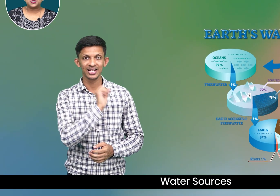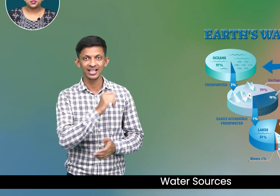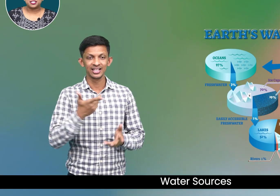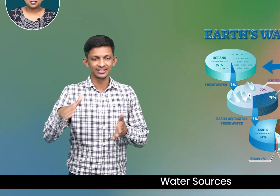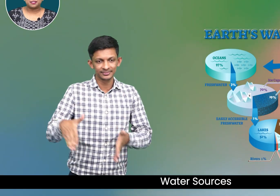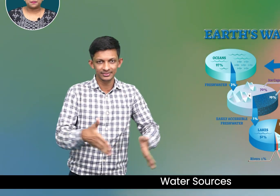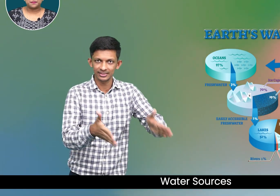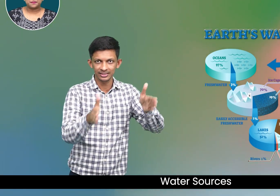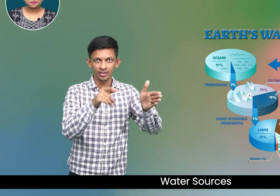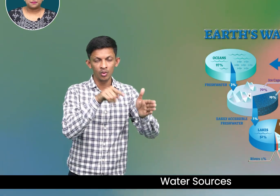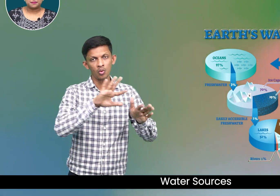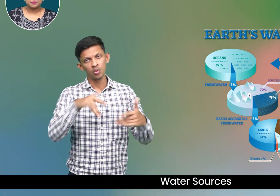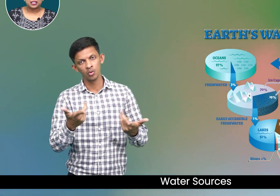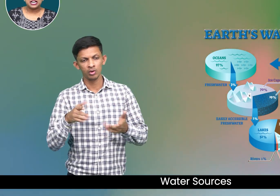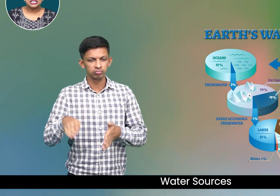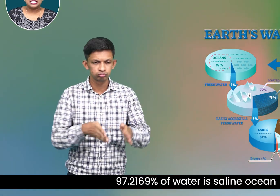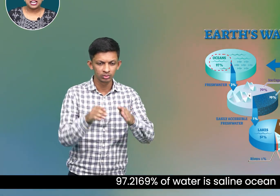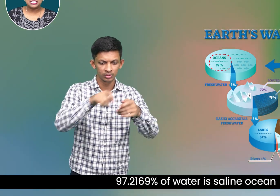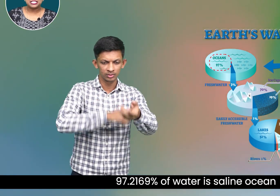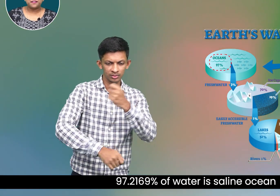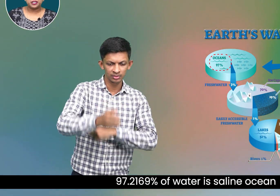Water sources.